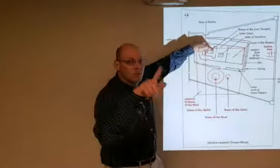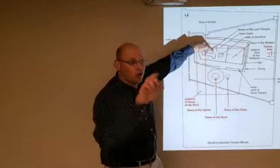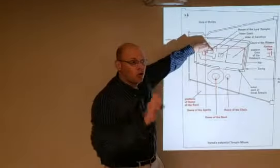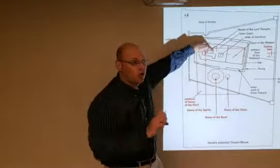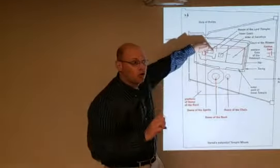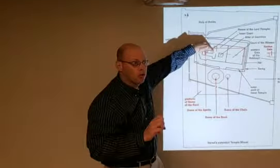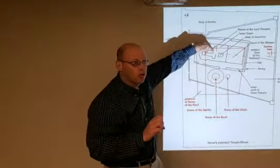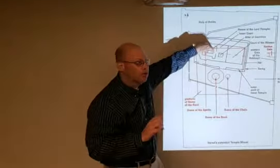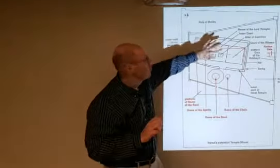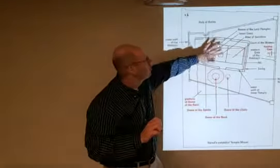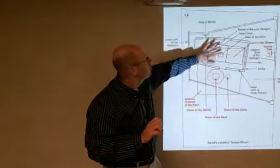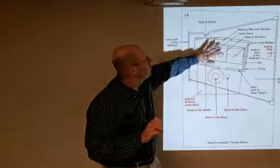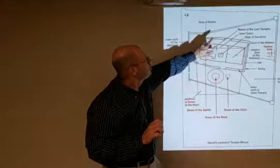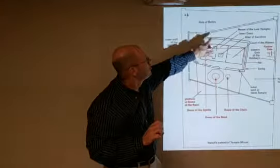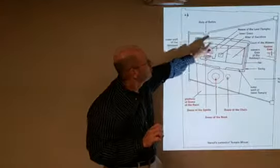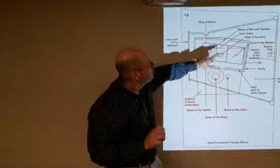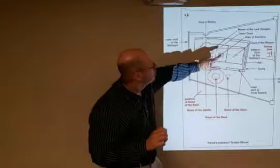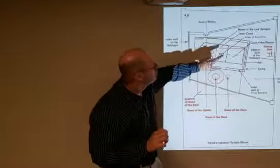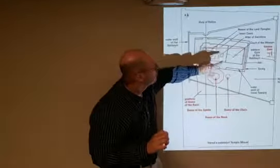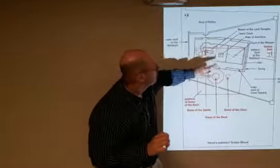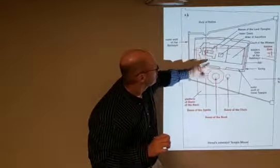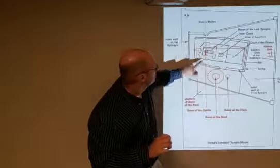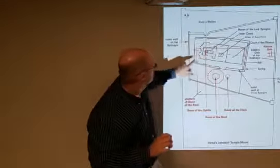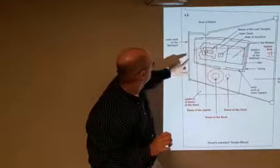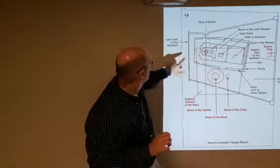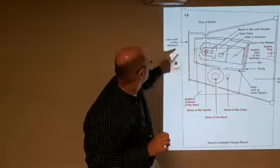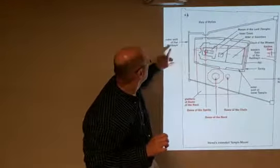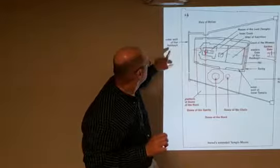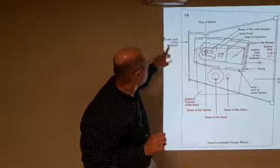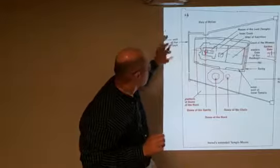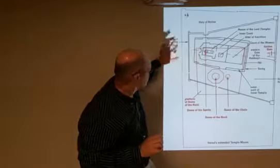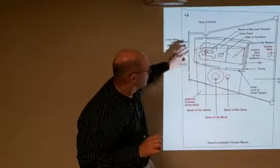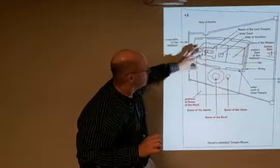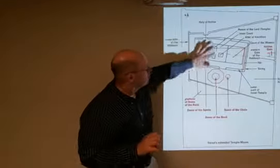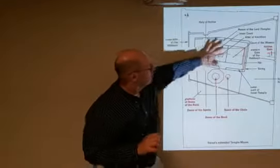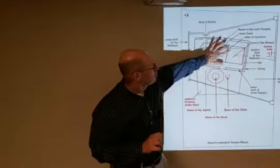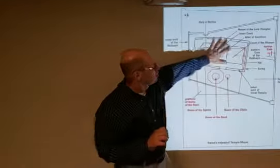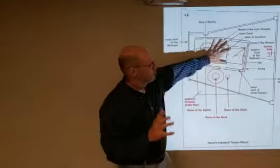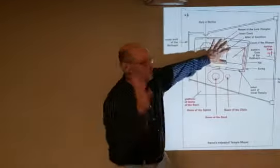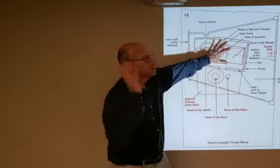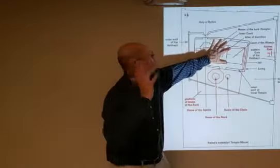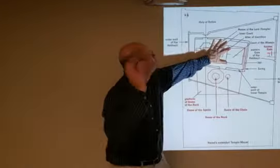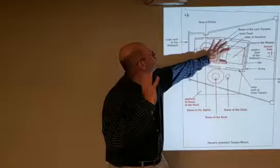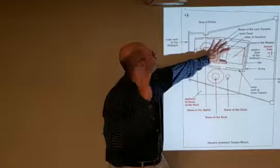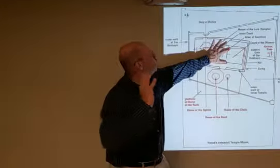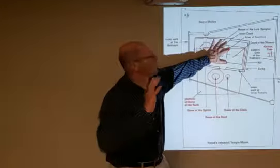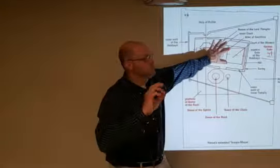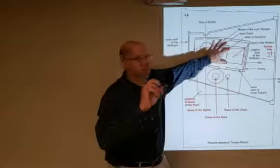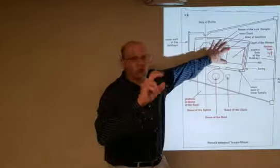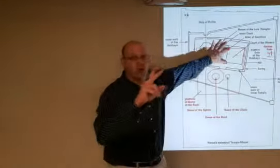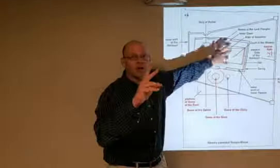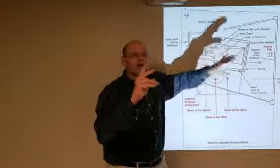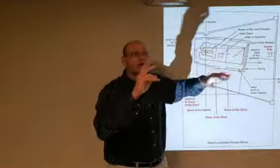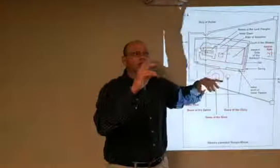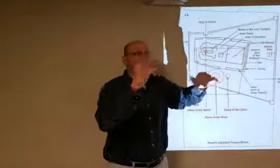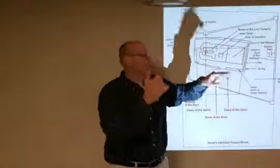and there's darkened outlines. They specifically are showing what is inside and